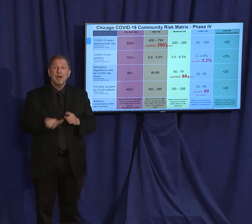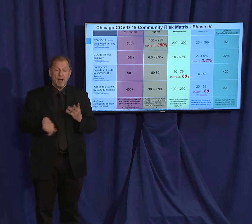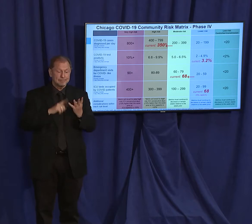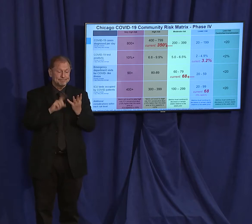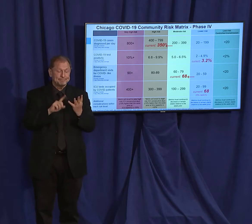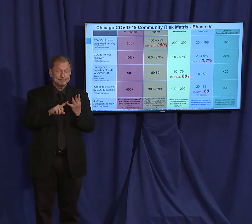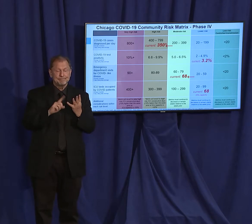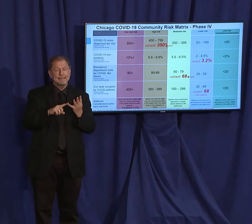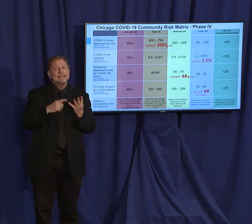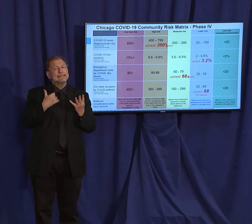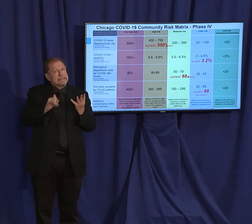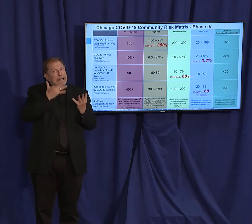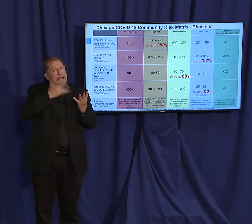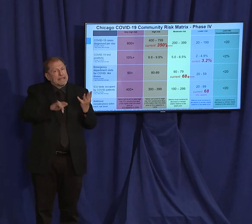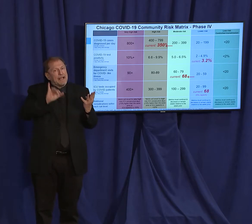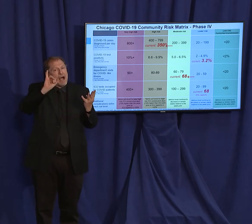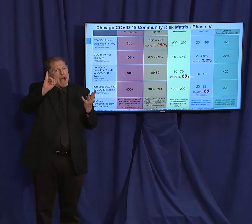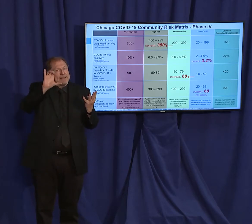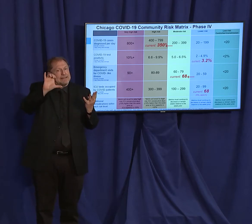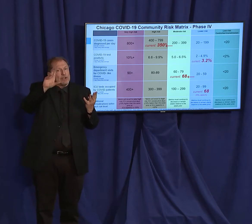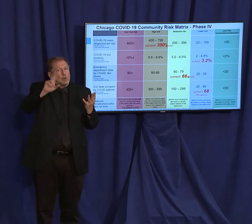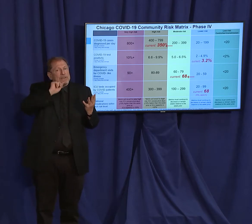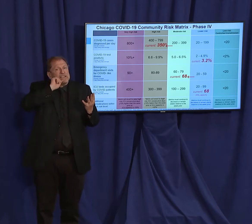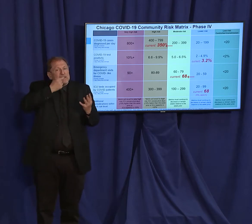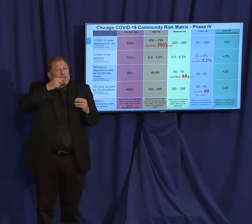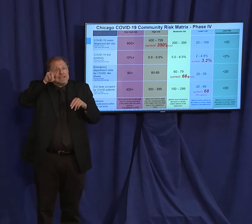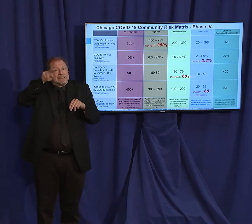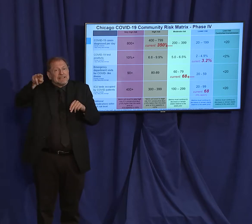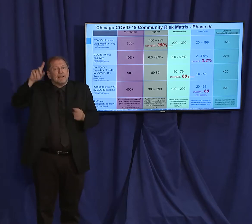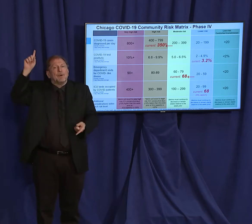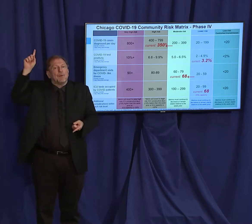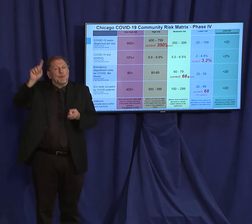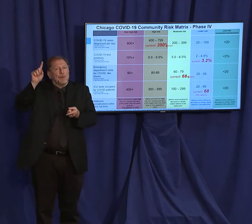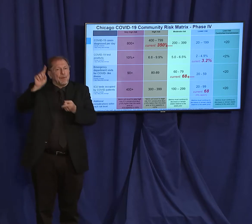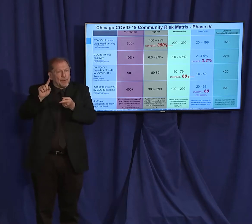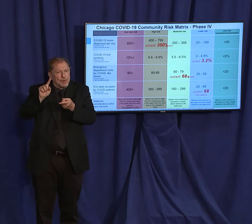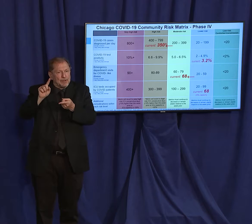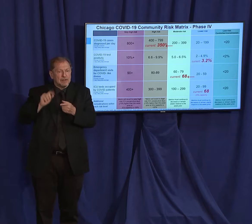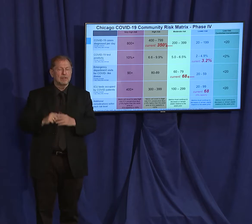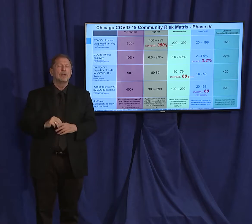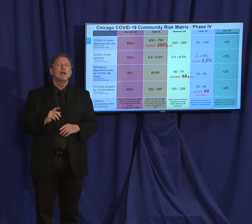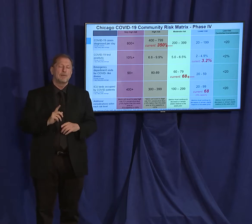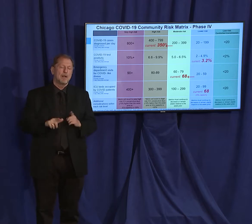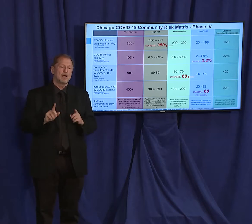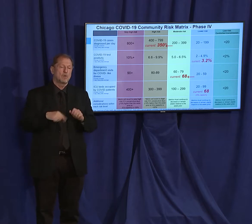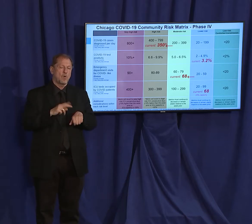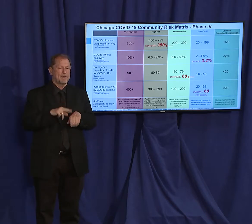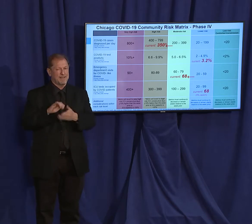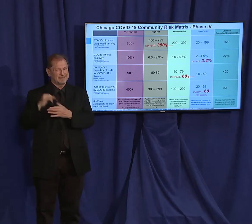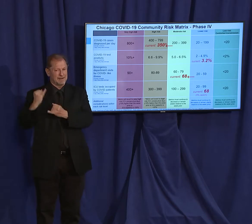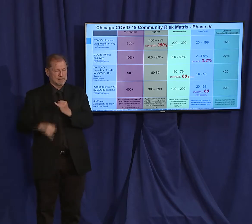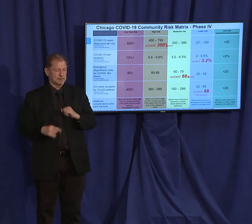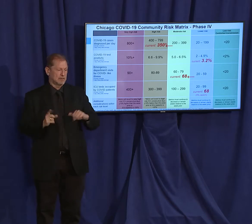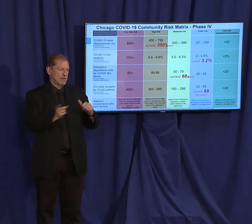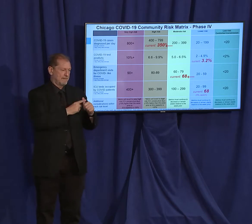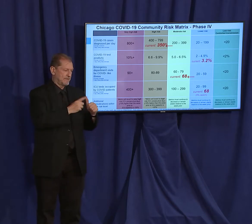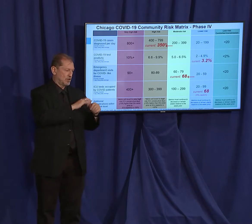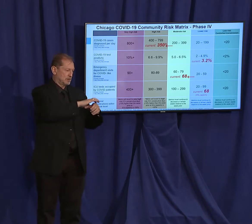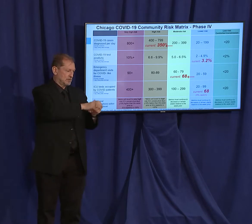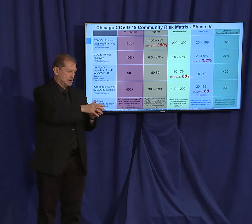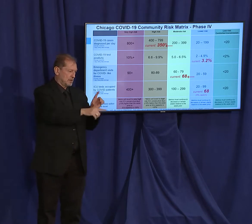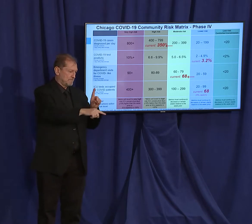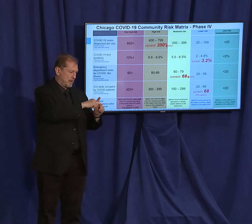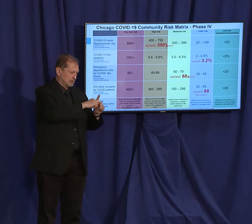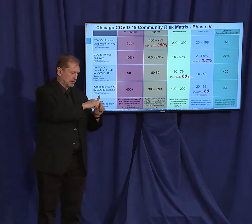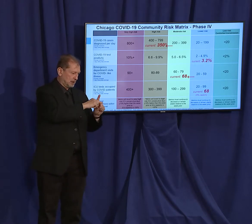ICU numbers continue to improve. As a reminder, those tend to lag. We first see people having cases, and then we see